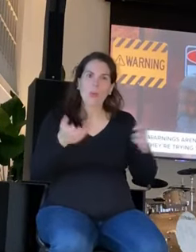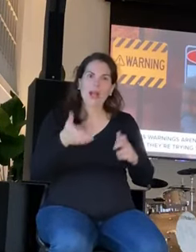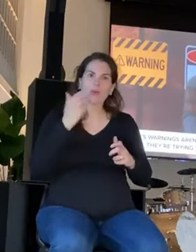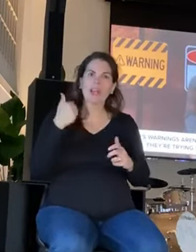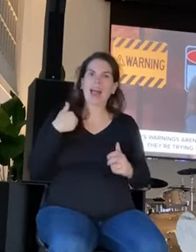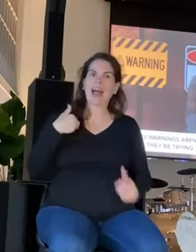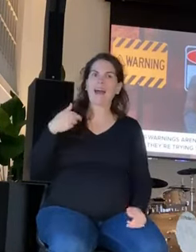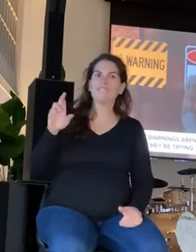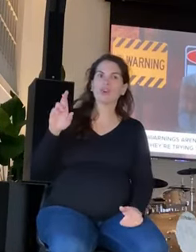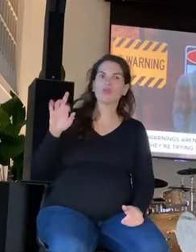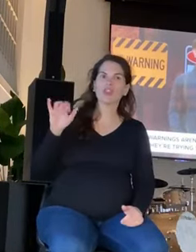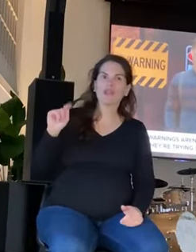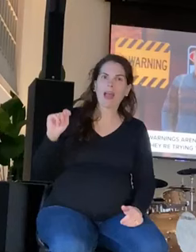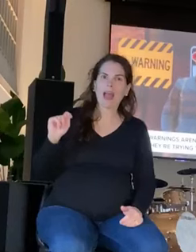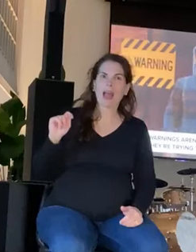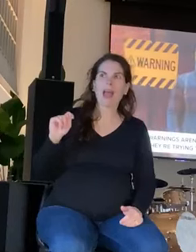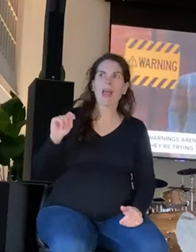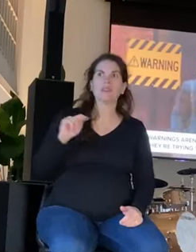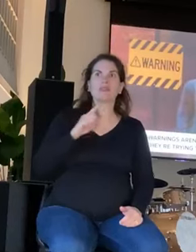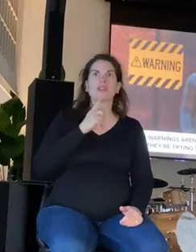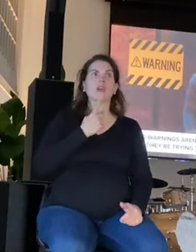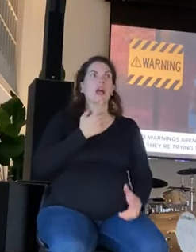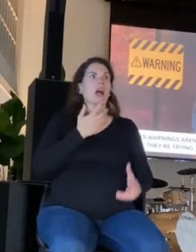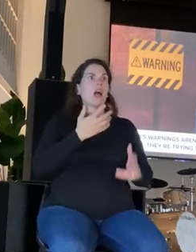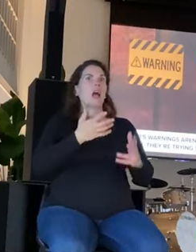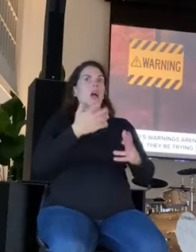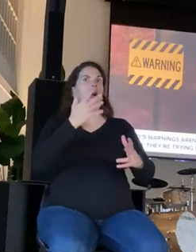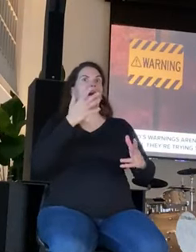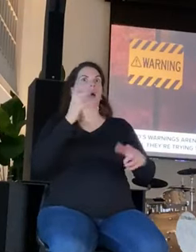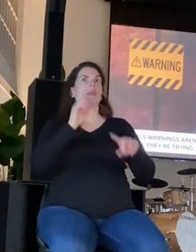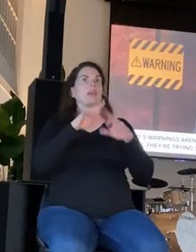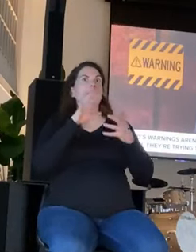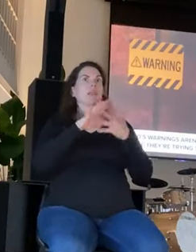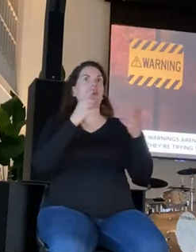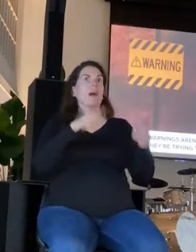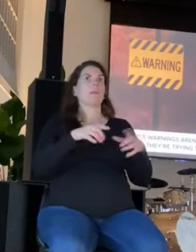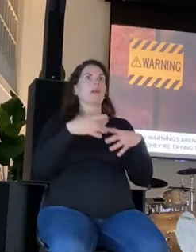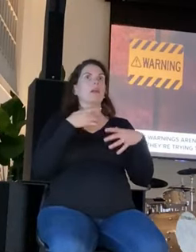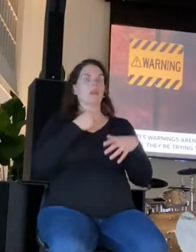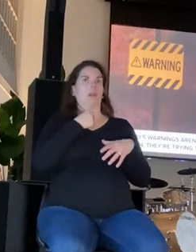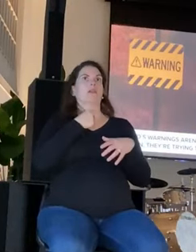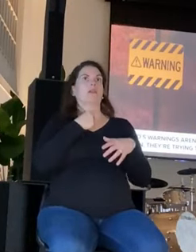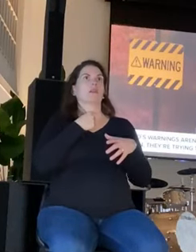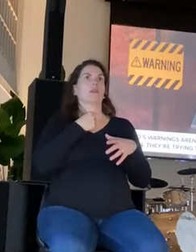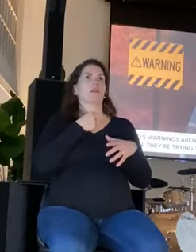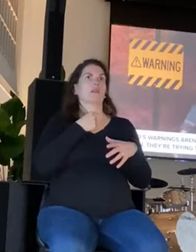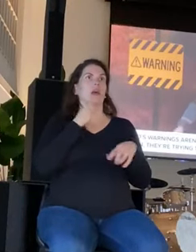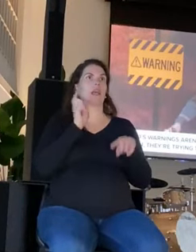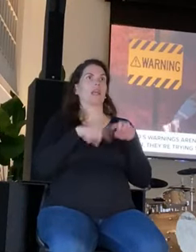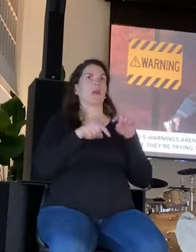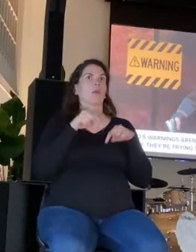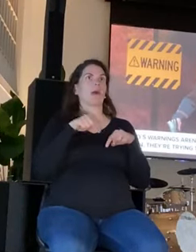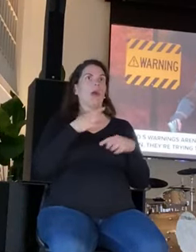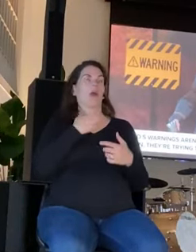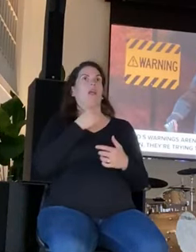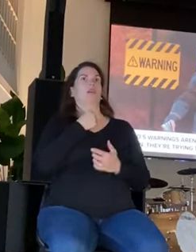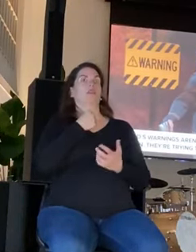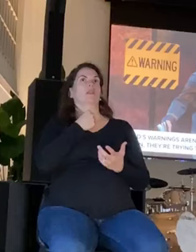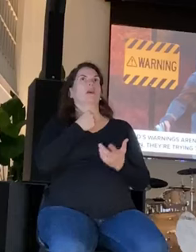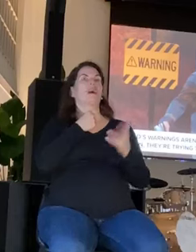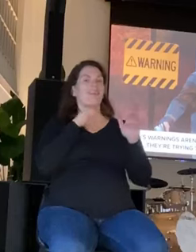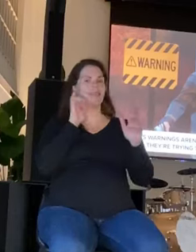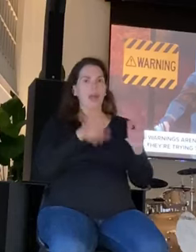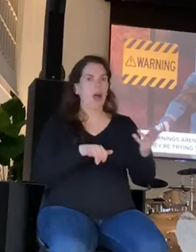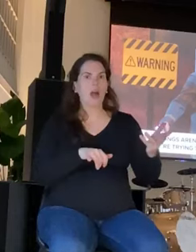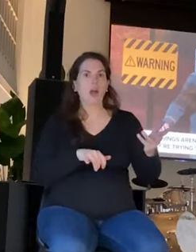from everyone. Can't go to that, can't do that, can't do that. And I thought there was all these things I did. No, man, His ways